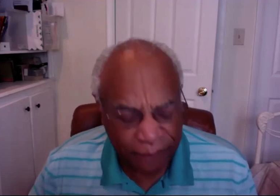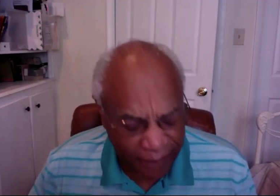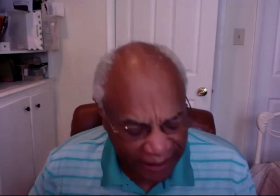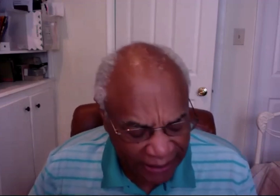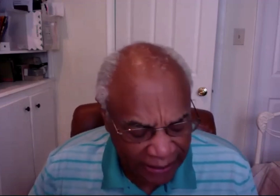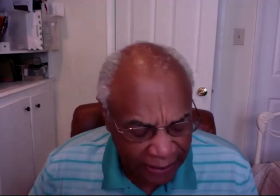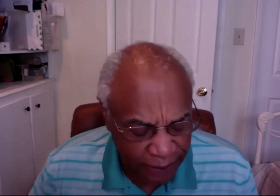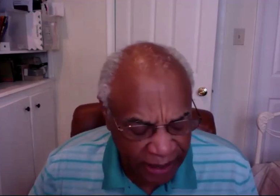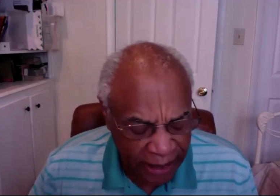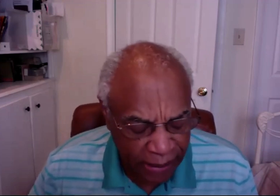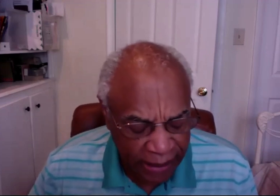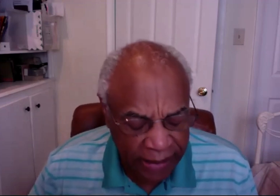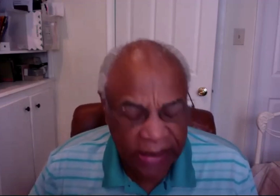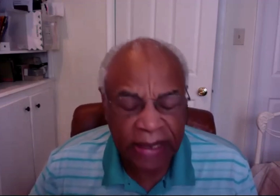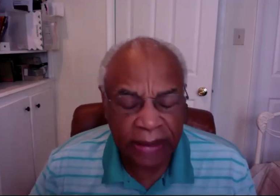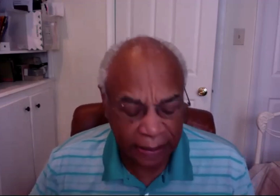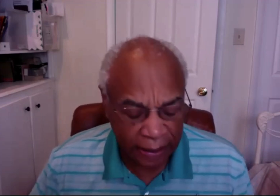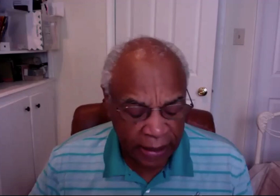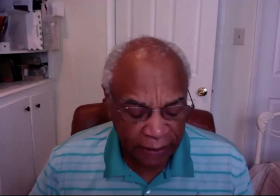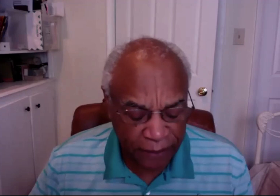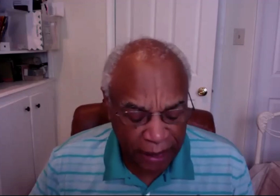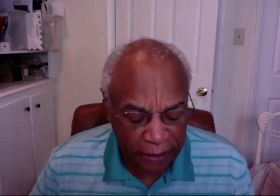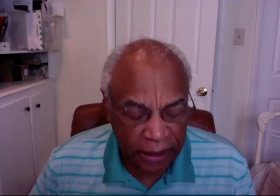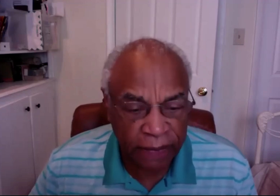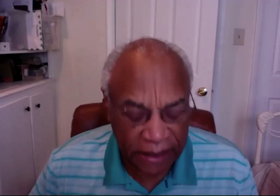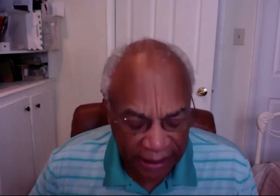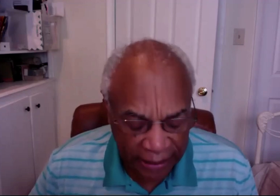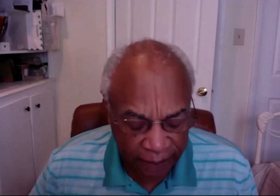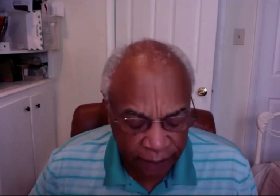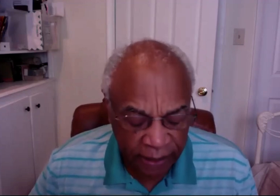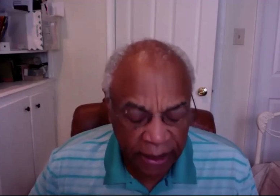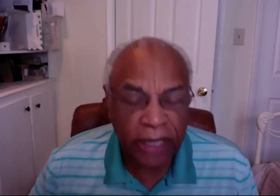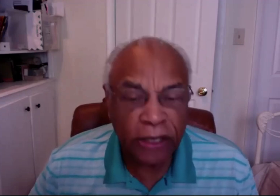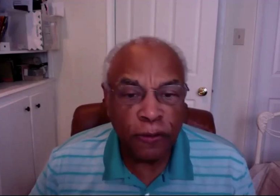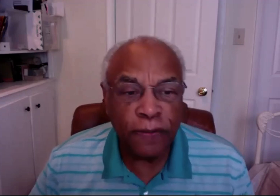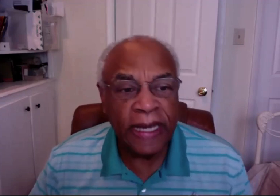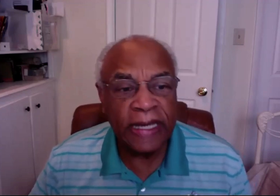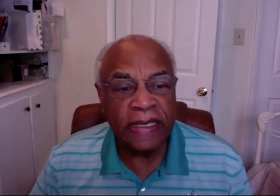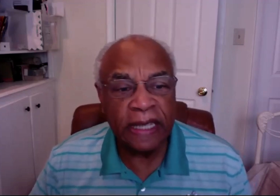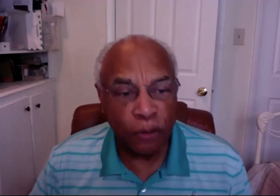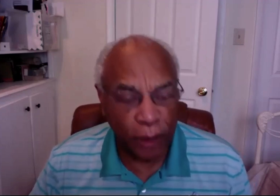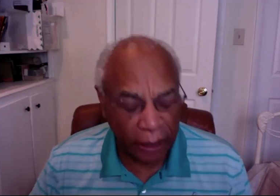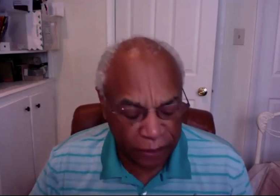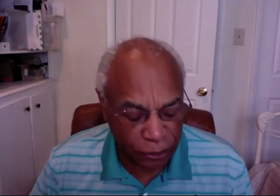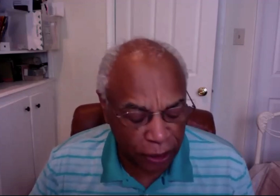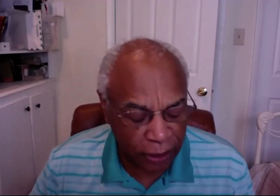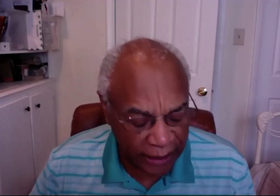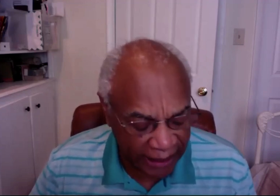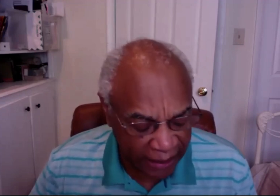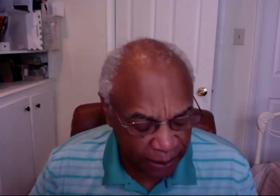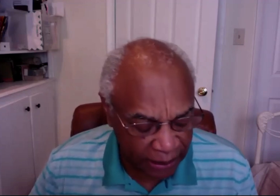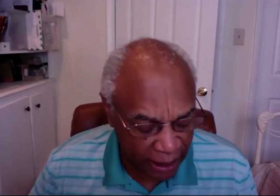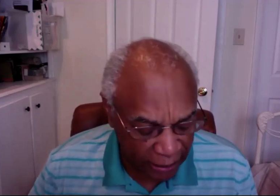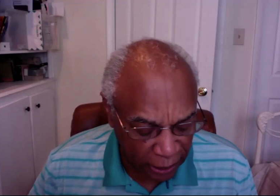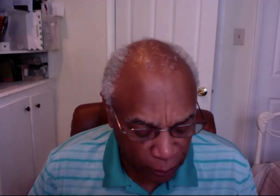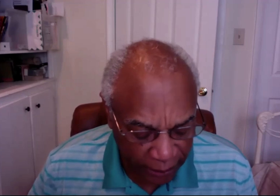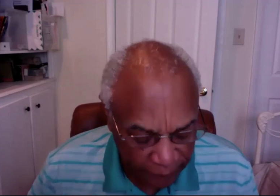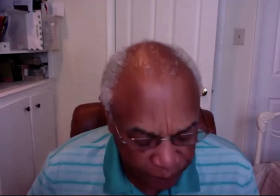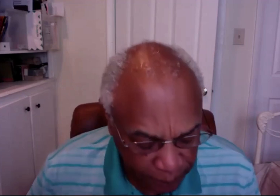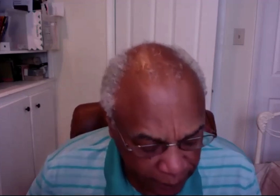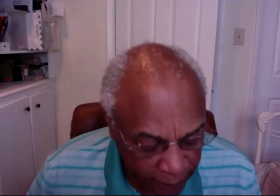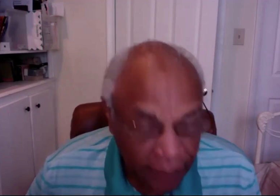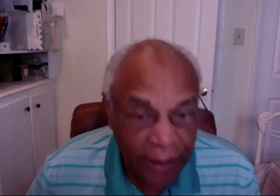Upon reflection, I really consider the founding of SNCC a new phase of a struggle that had been